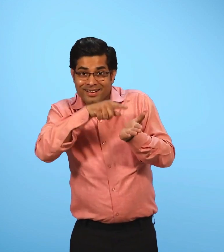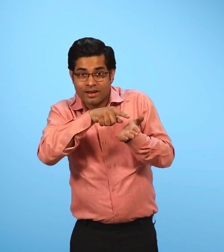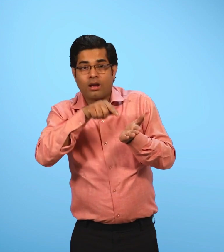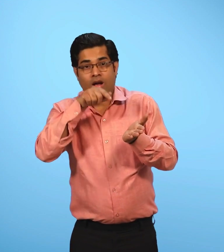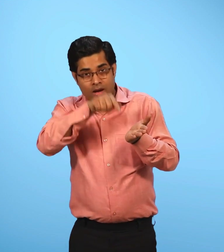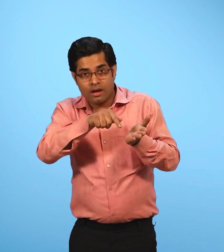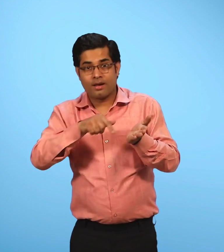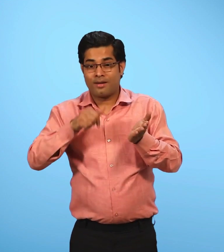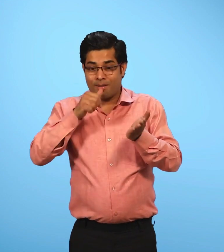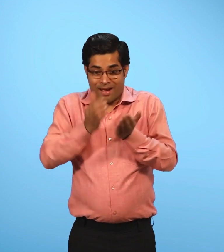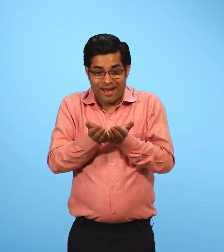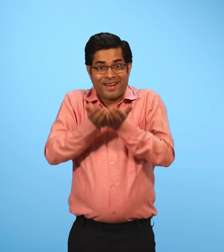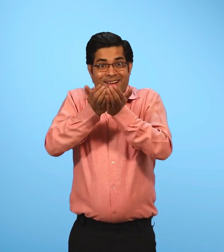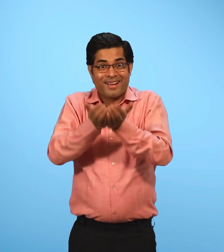Page 49.